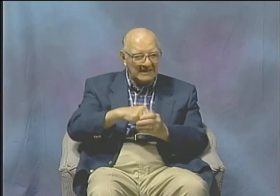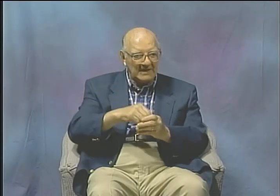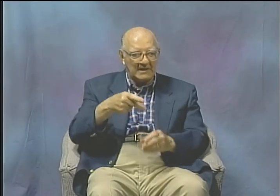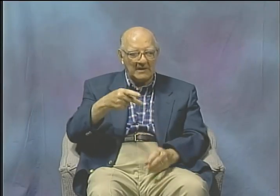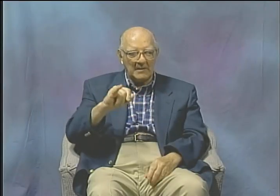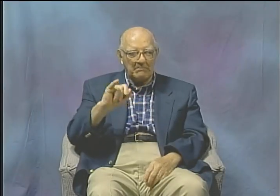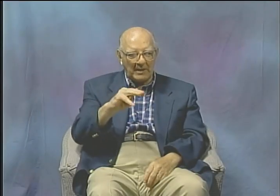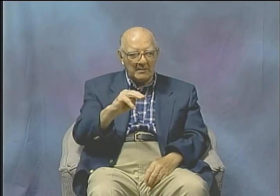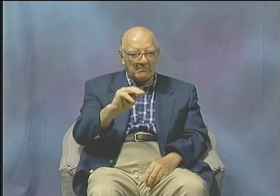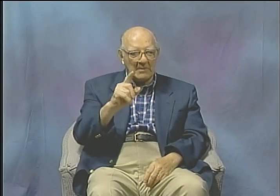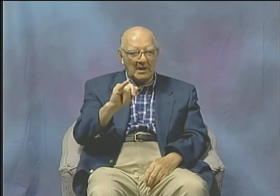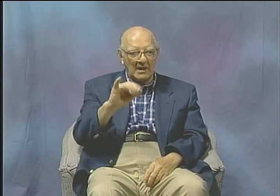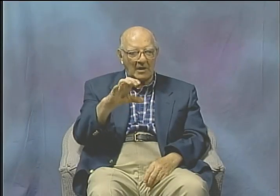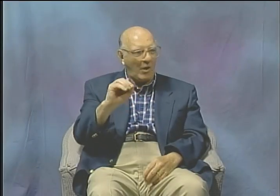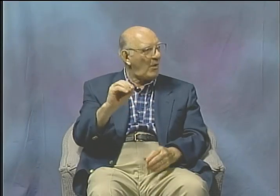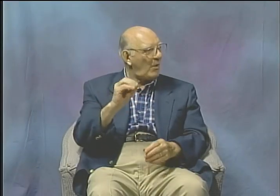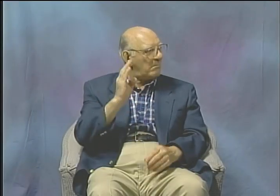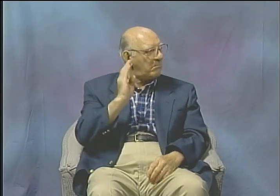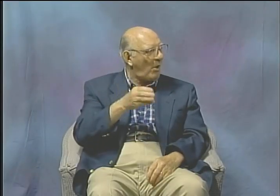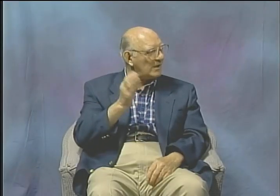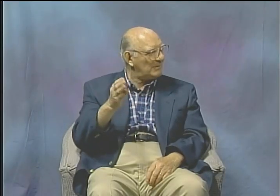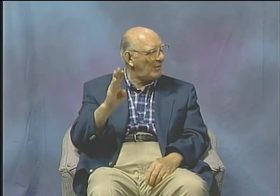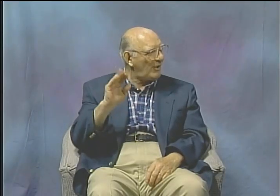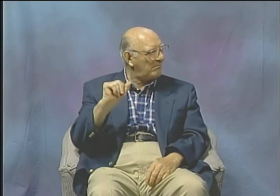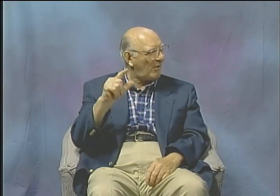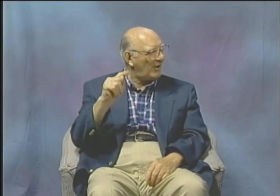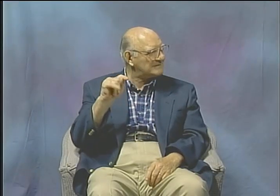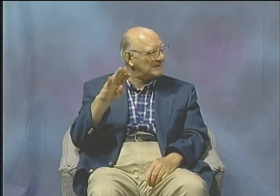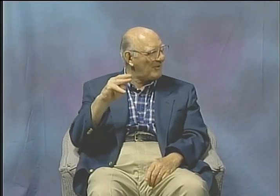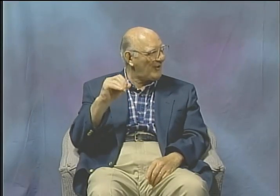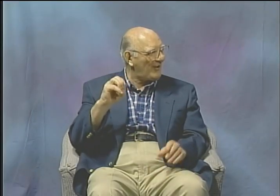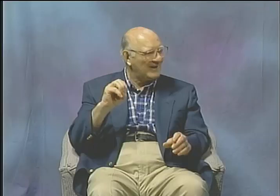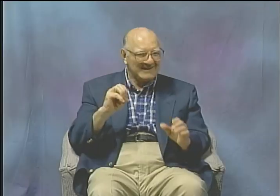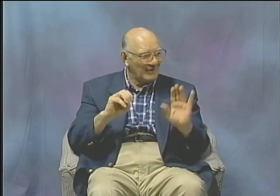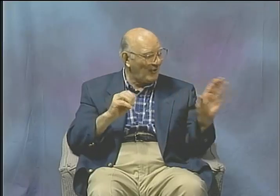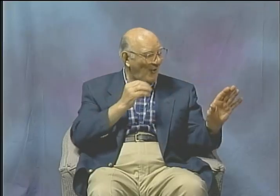in Pimlico, Baltimore, your home.